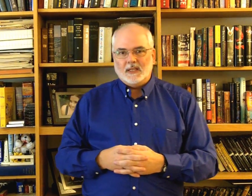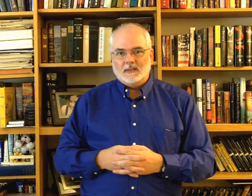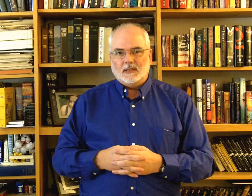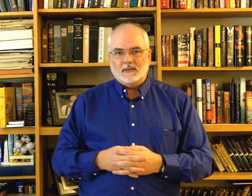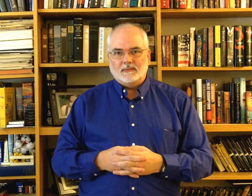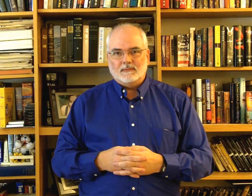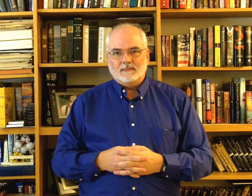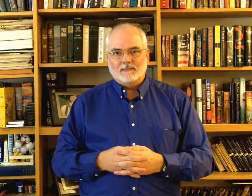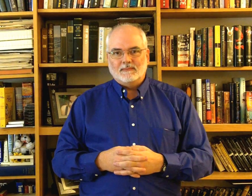he's.